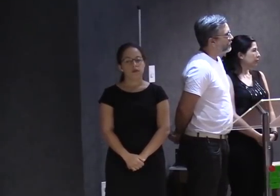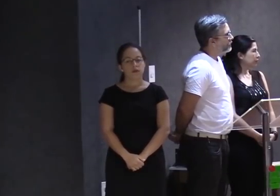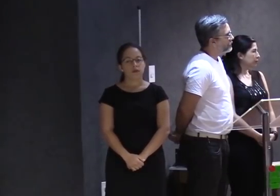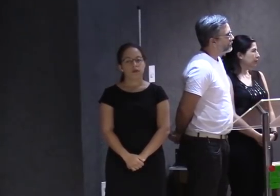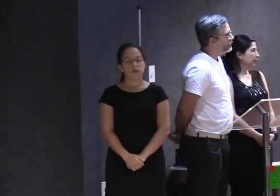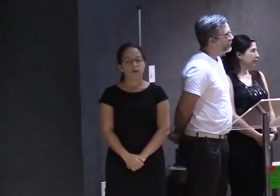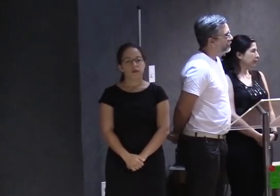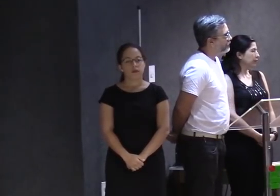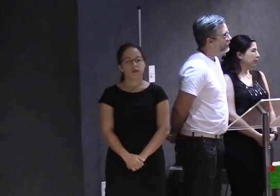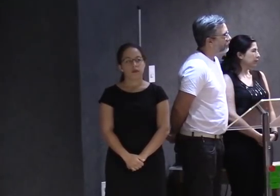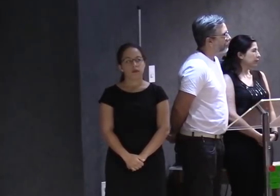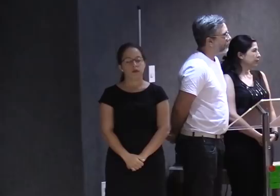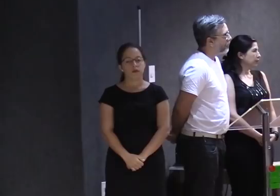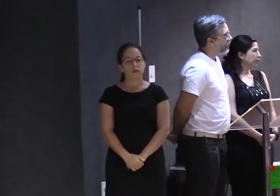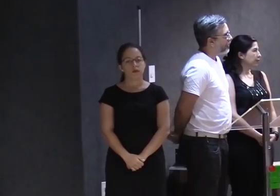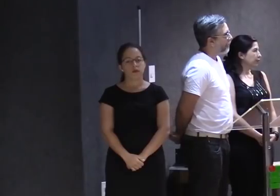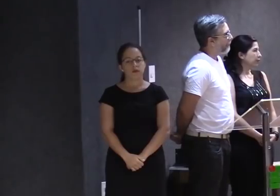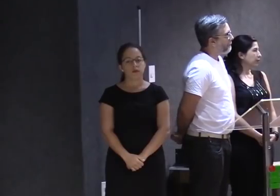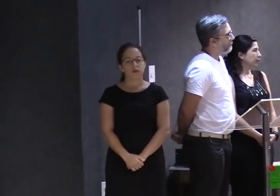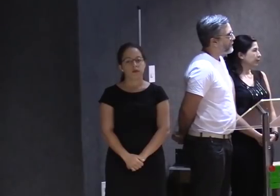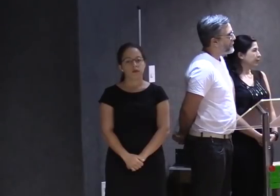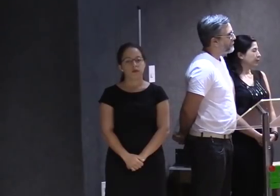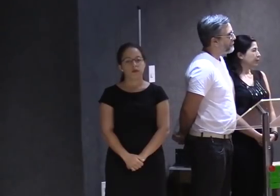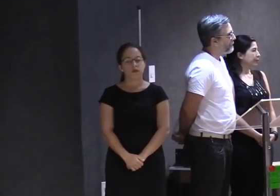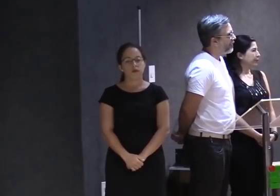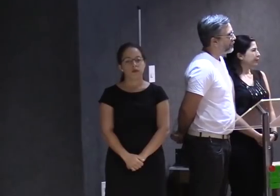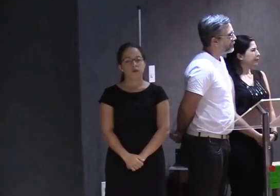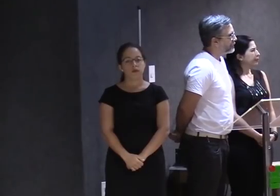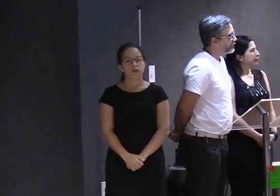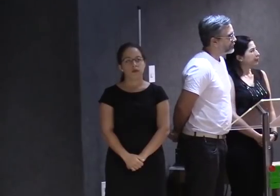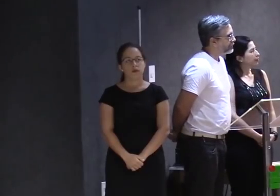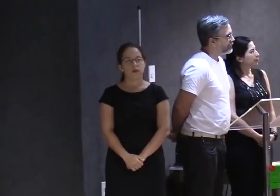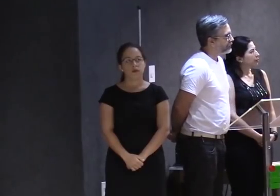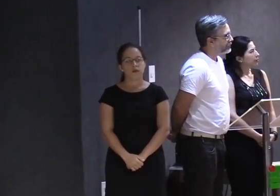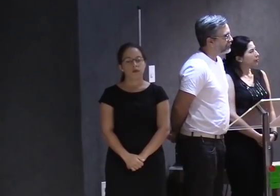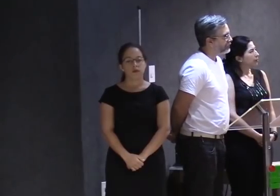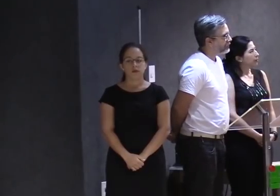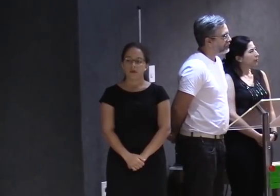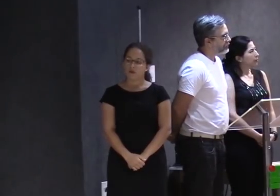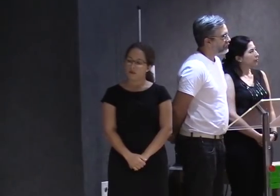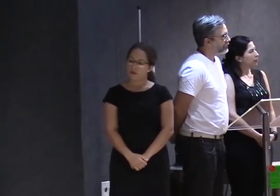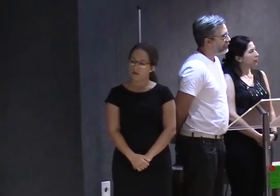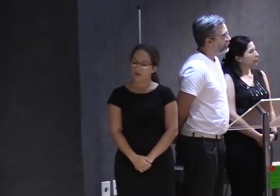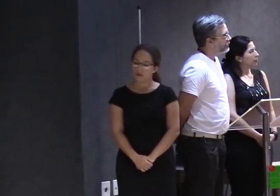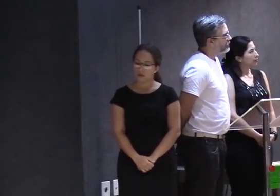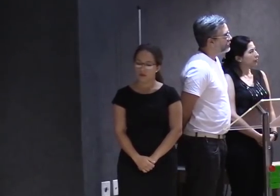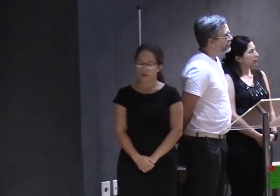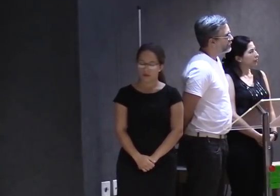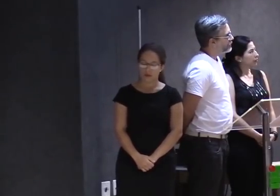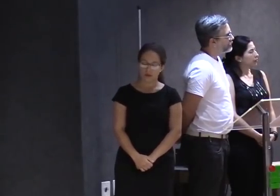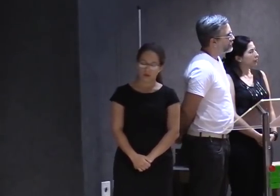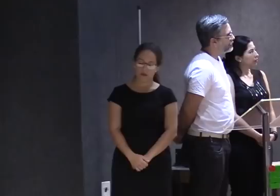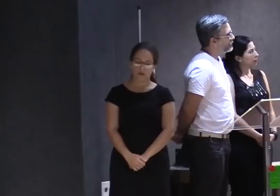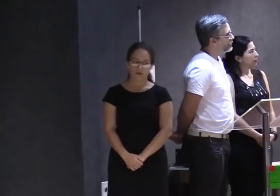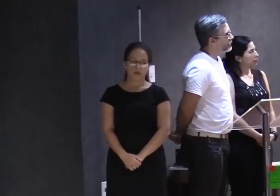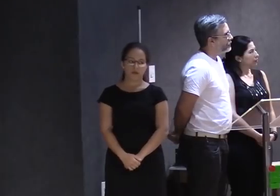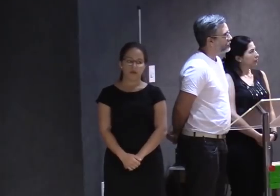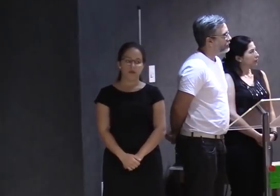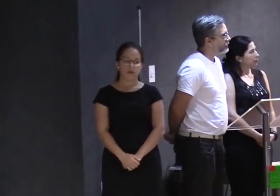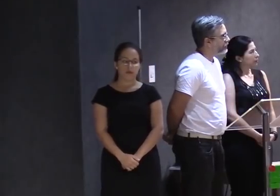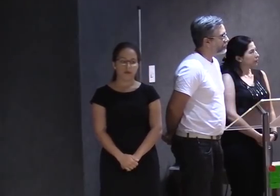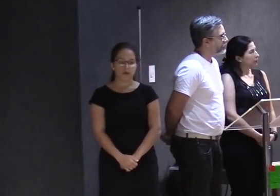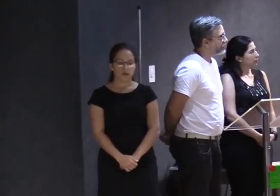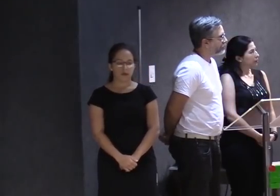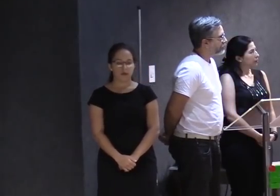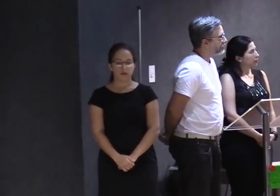through each of them, but there are these categories that I have put there for different kind of purposes. We have